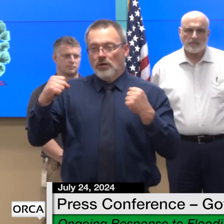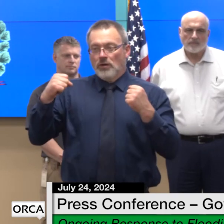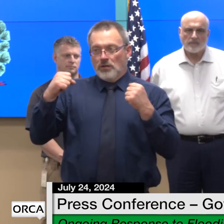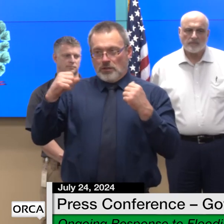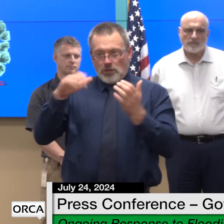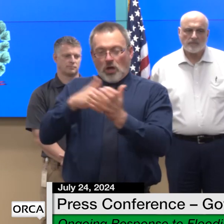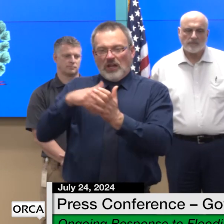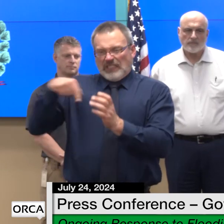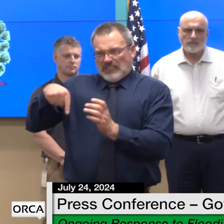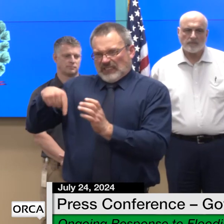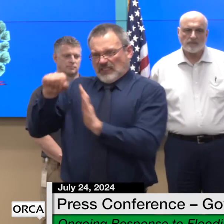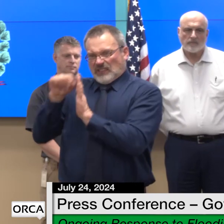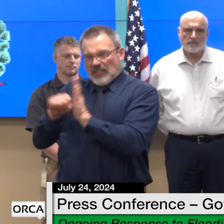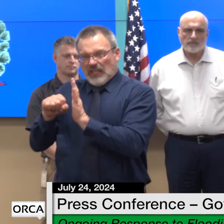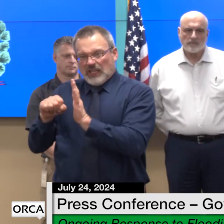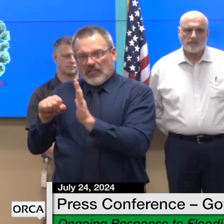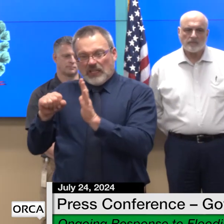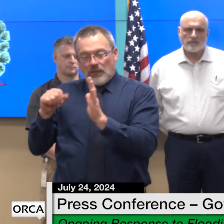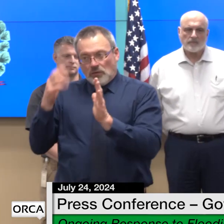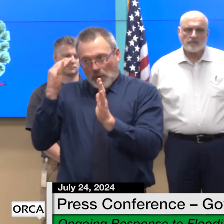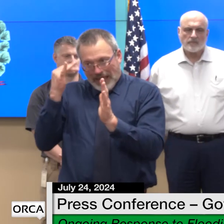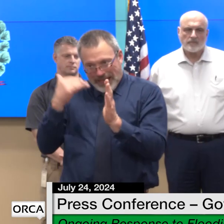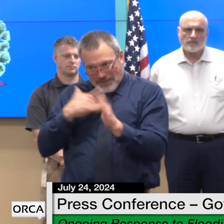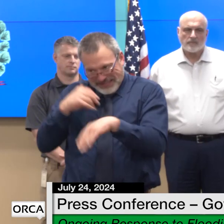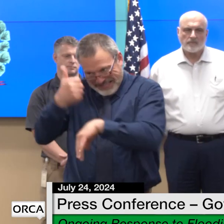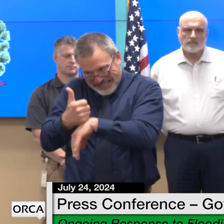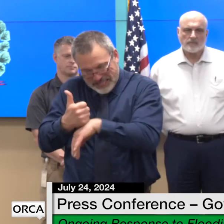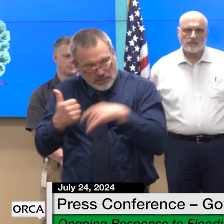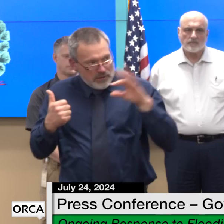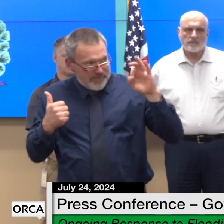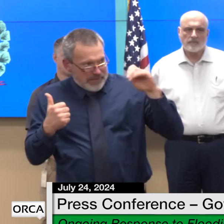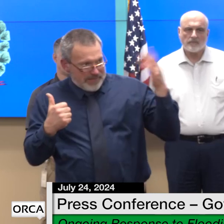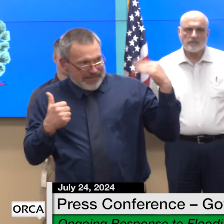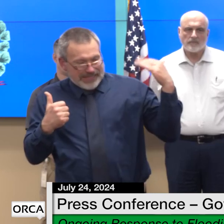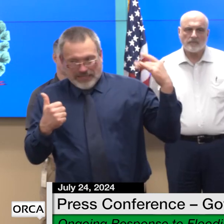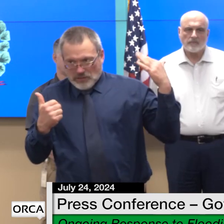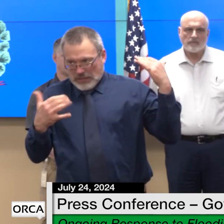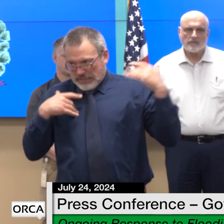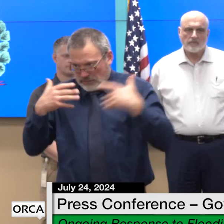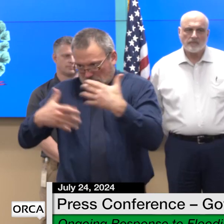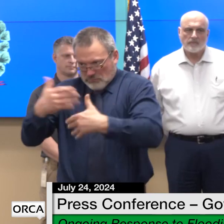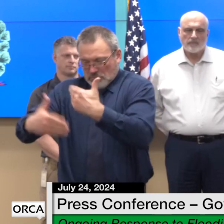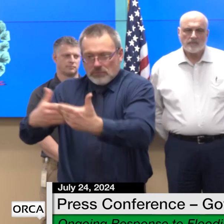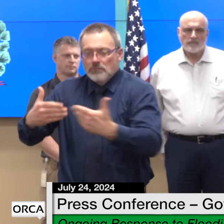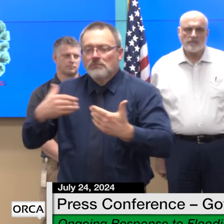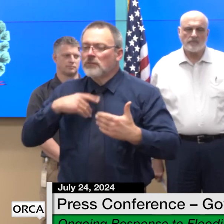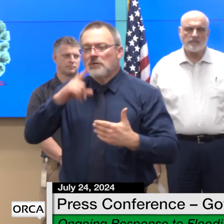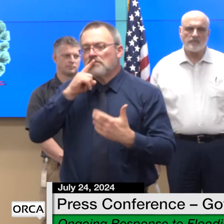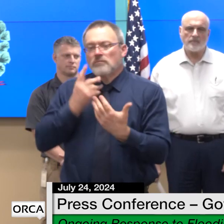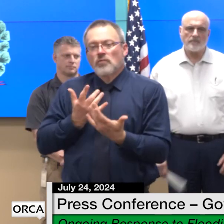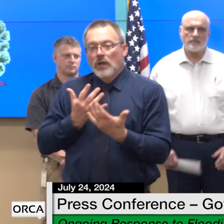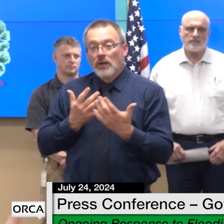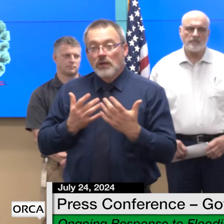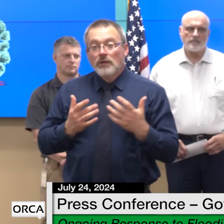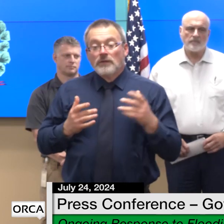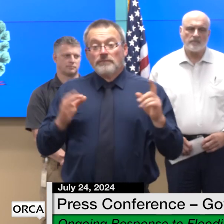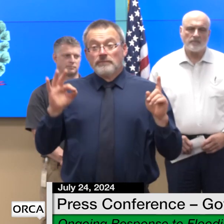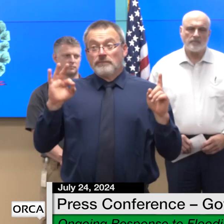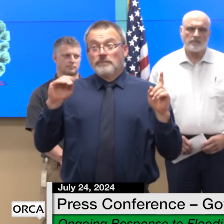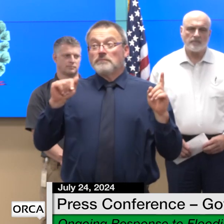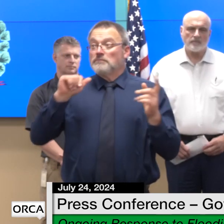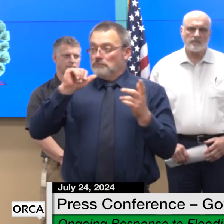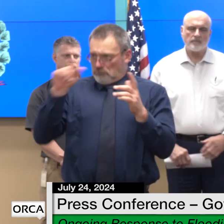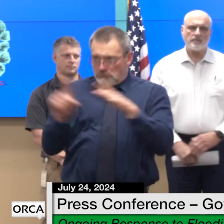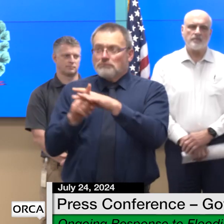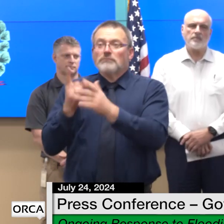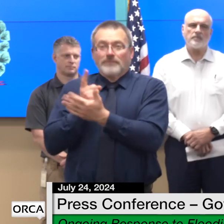we wait for FEMA to finish their work. FEMA has been in Vermont since last week and is